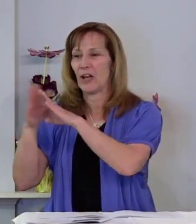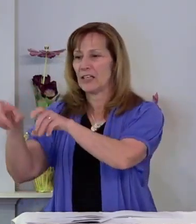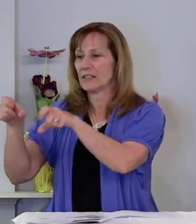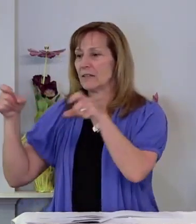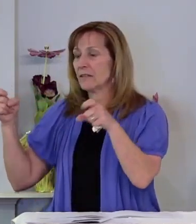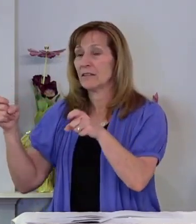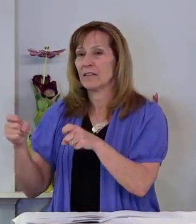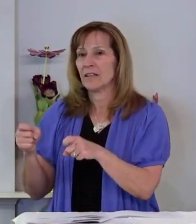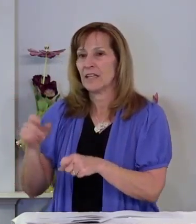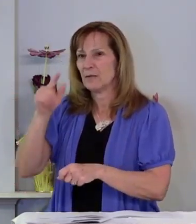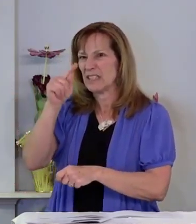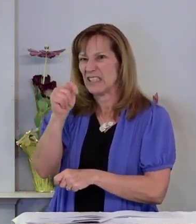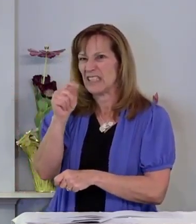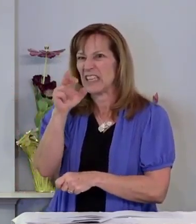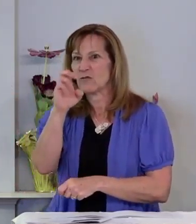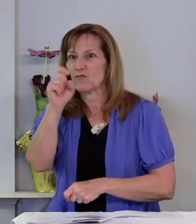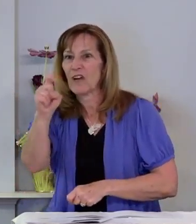He was a T-Rex.